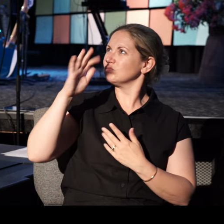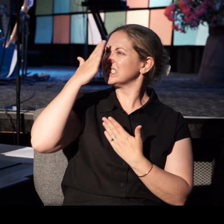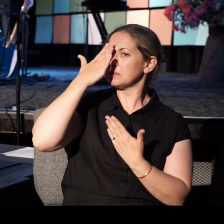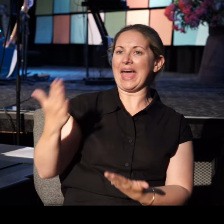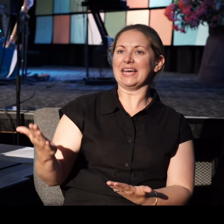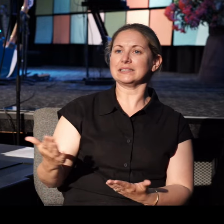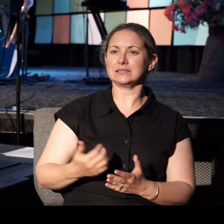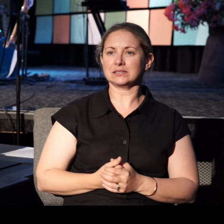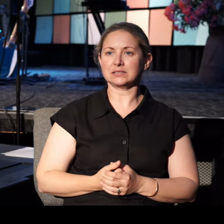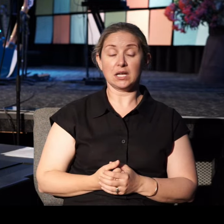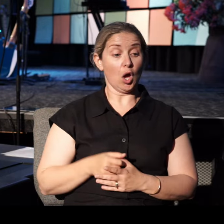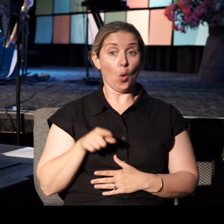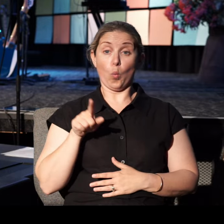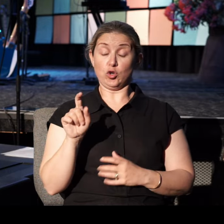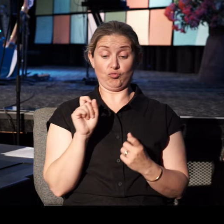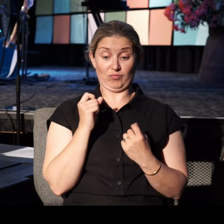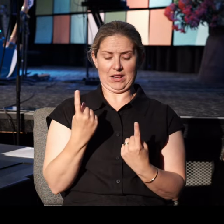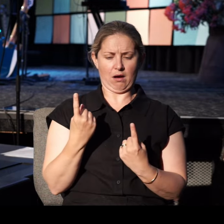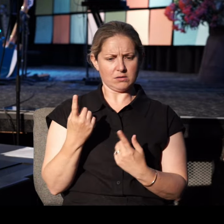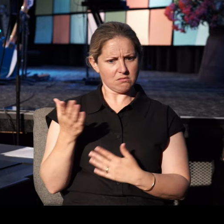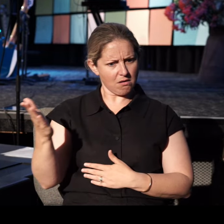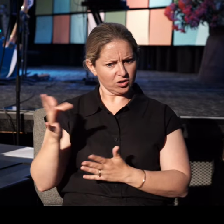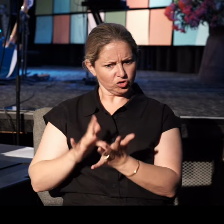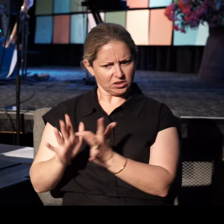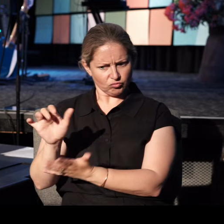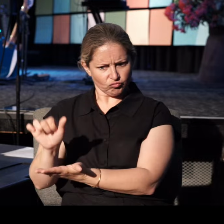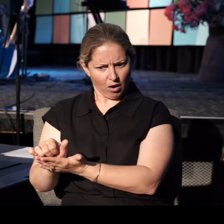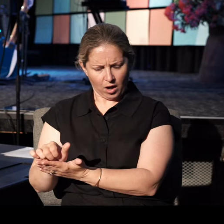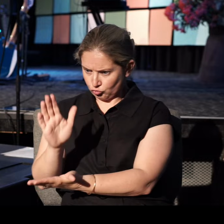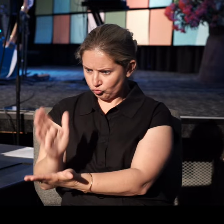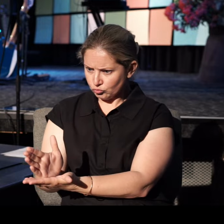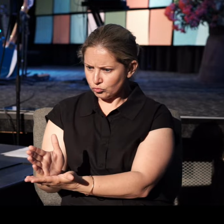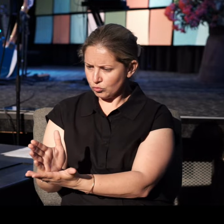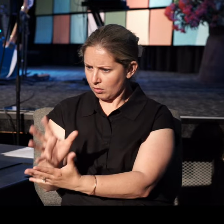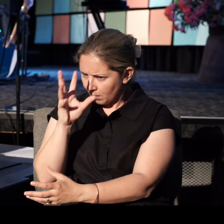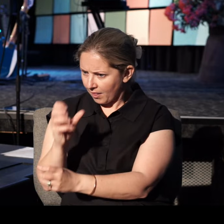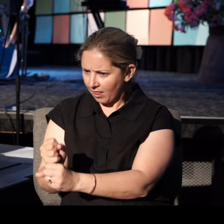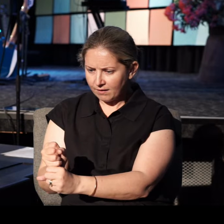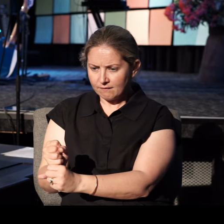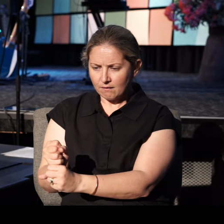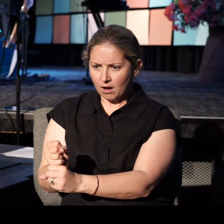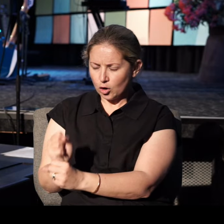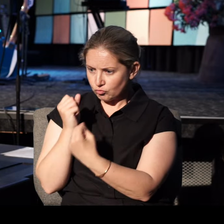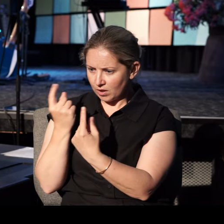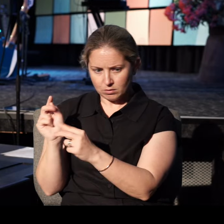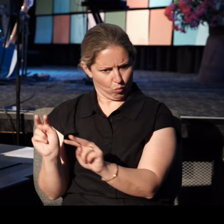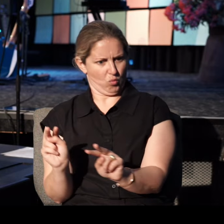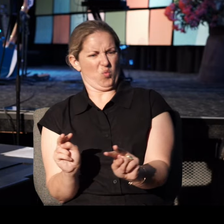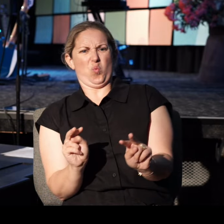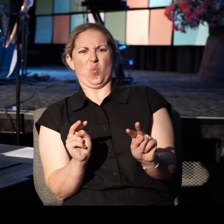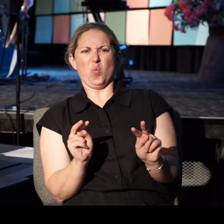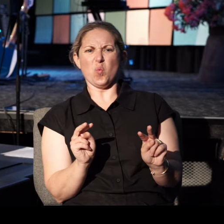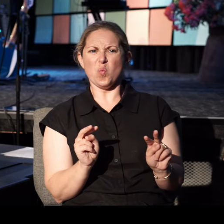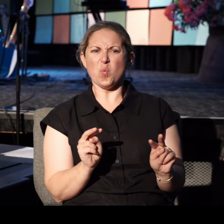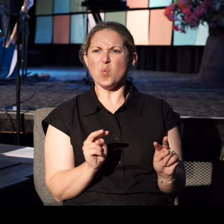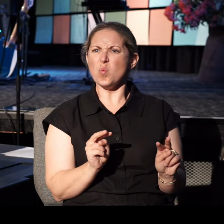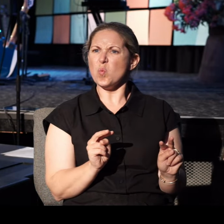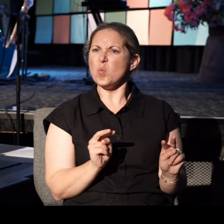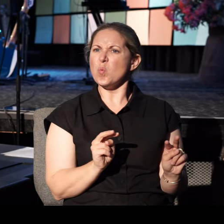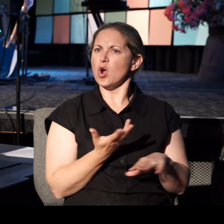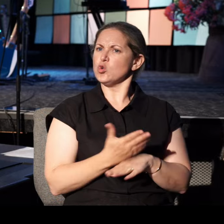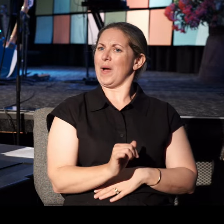are brought to life by the Holy Spirit, the first necessary consequence of that is a new attitude towards rebellion against